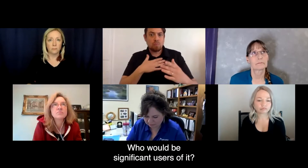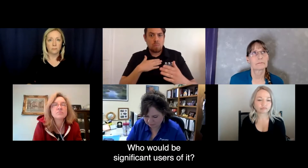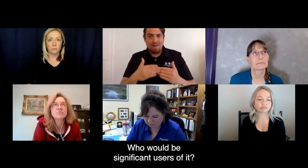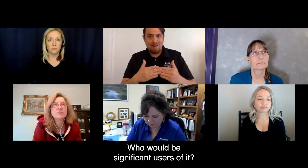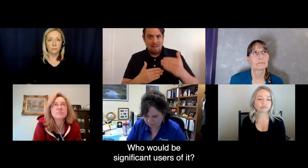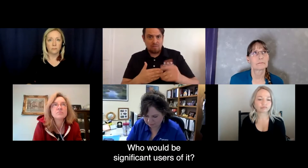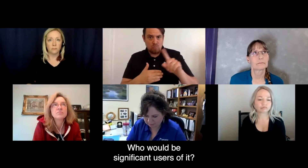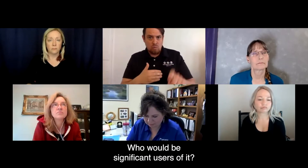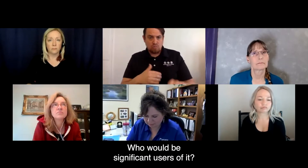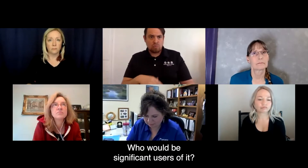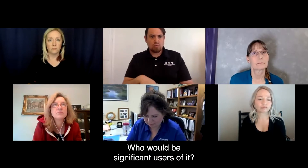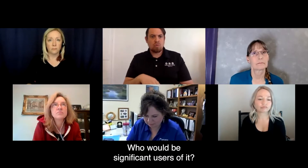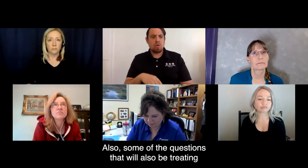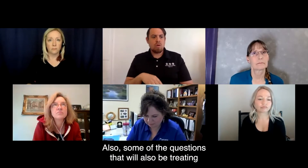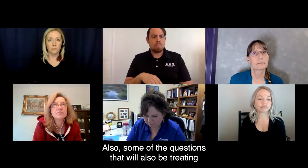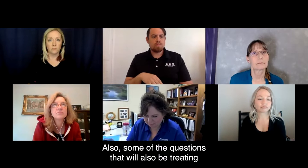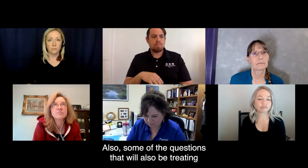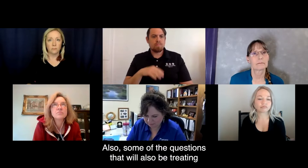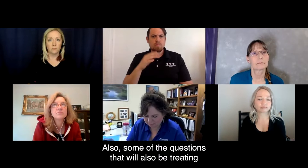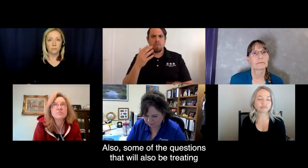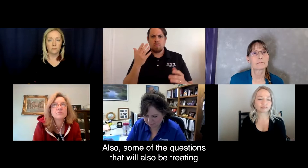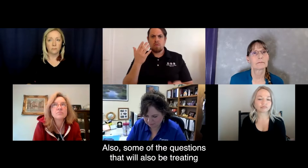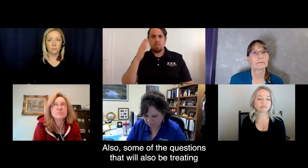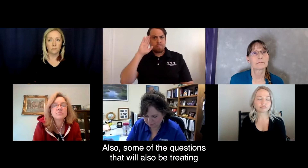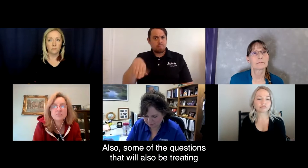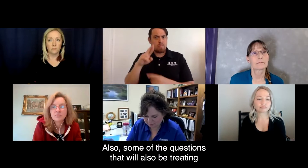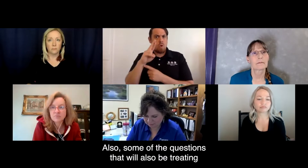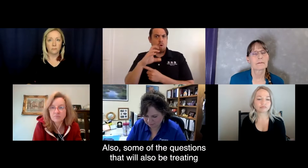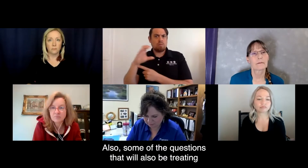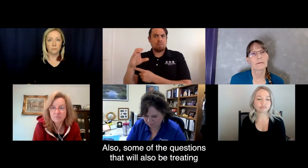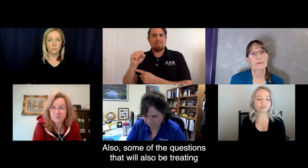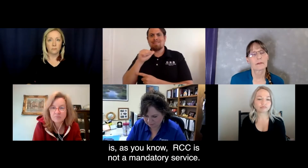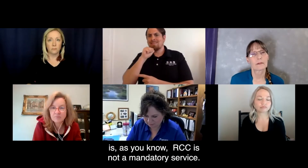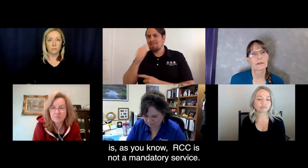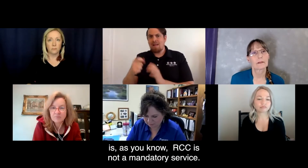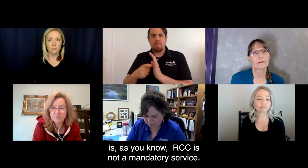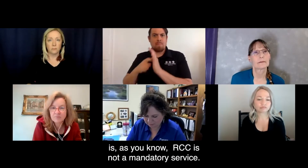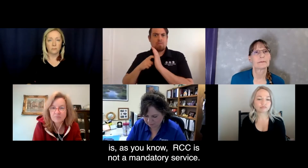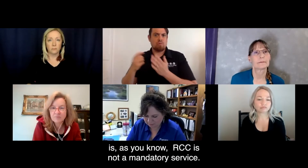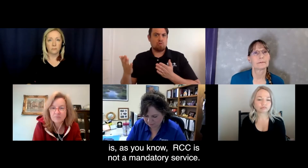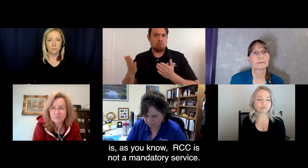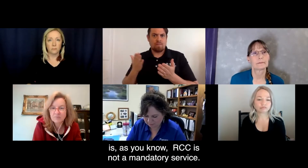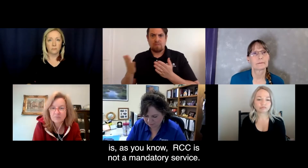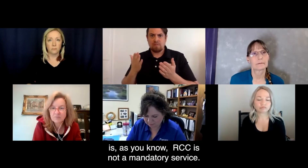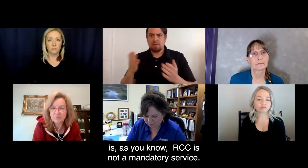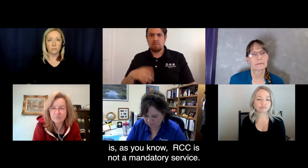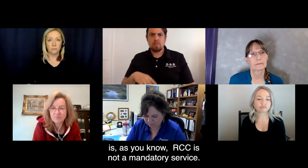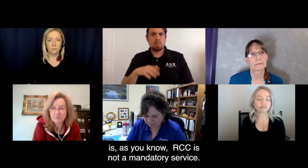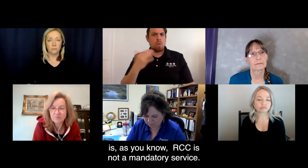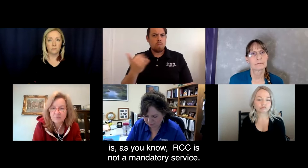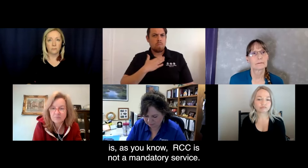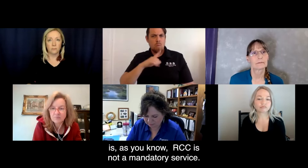who would be significant users of it? Also, some of the questions that we'll also be treating is, as you know, RCC